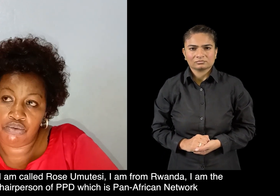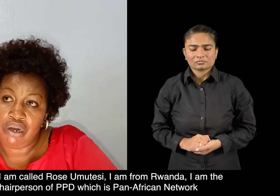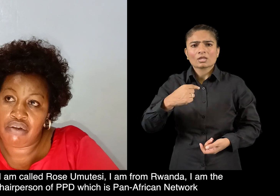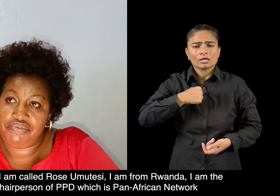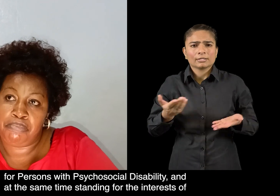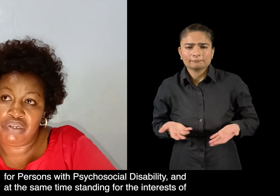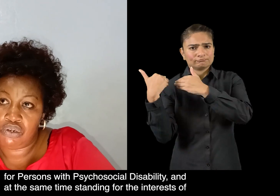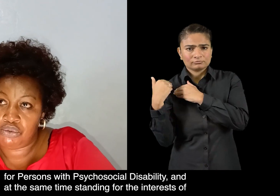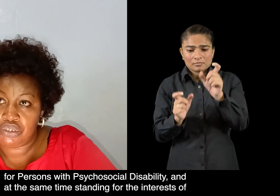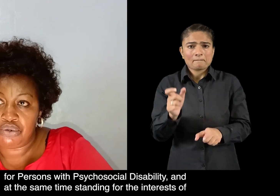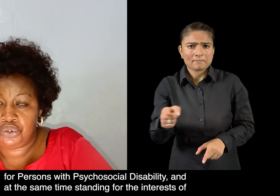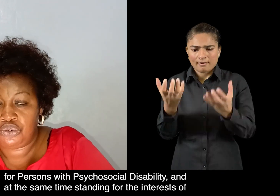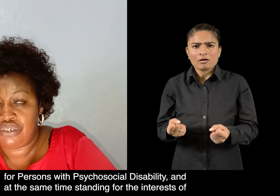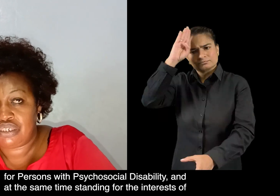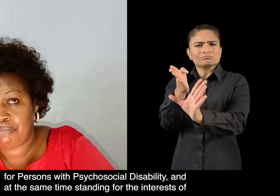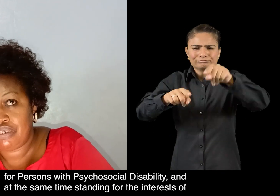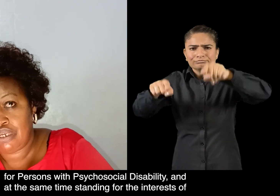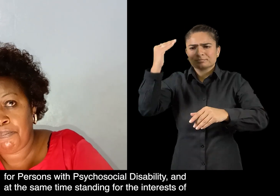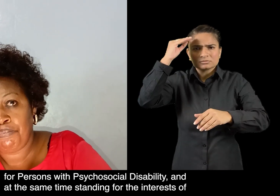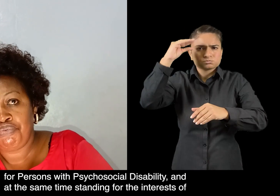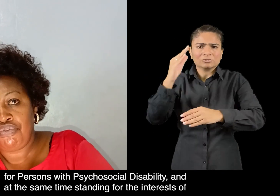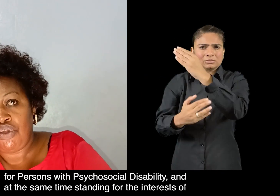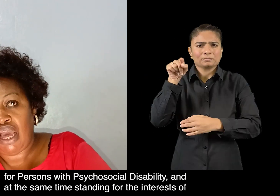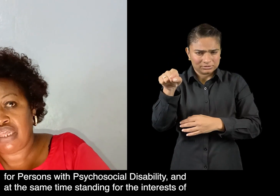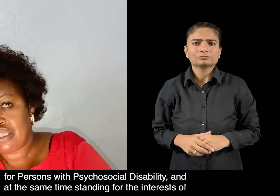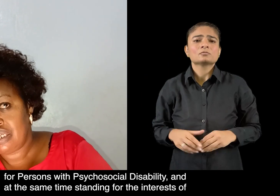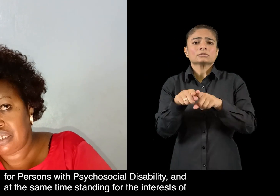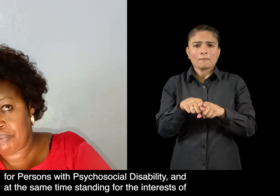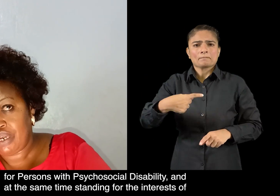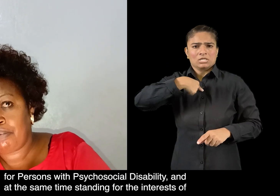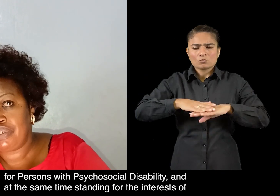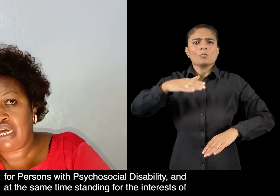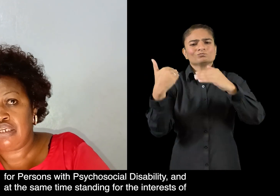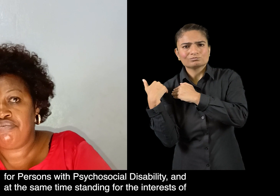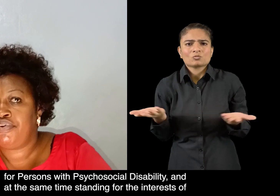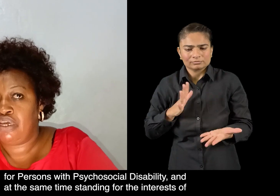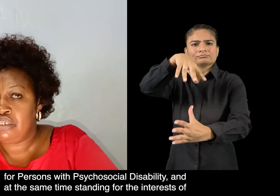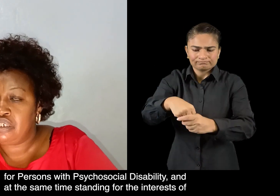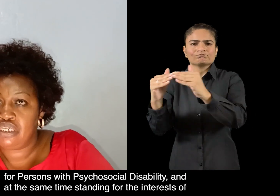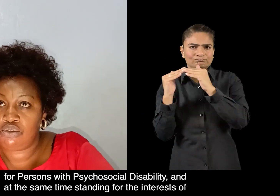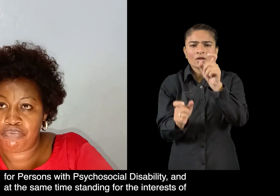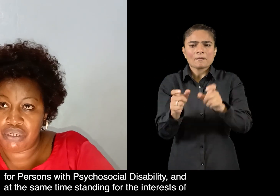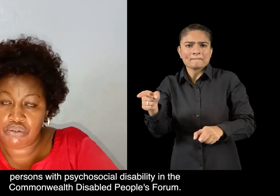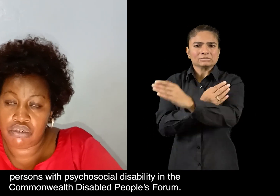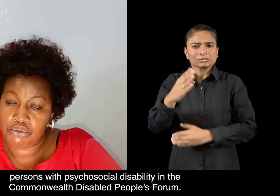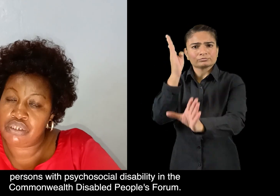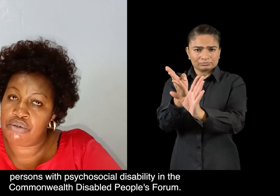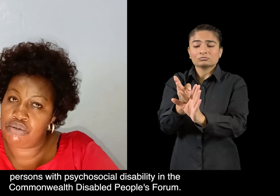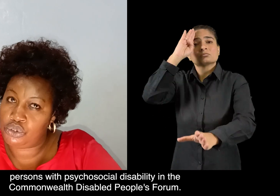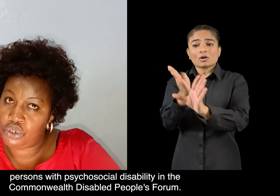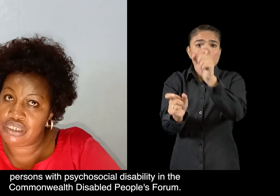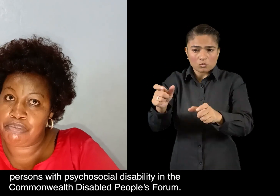Pan-African Network for Persons with Psychosocial Disability, and at the same time standing for the interest of persons